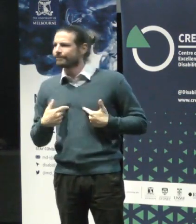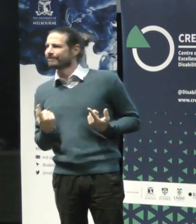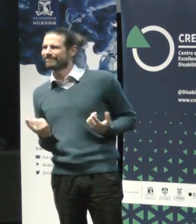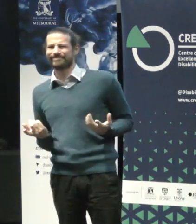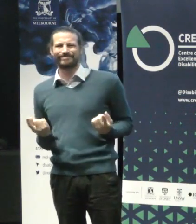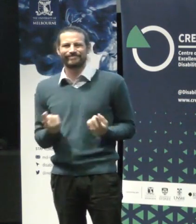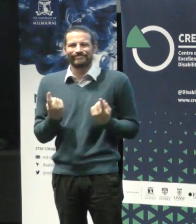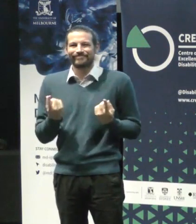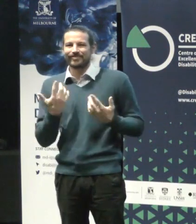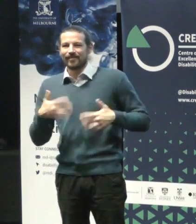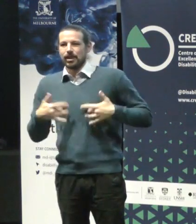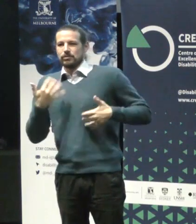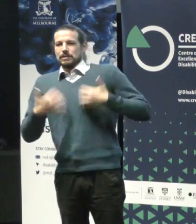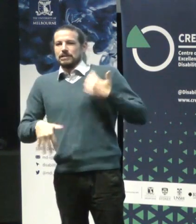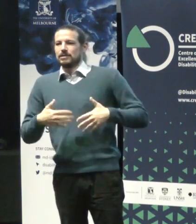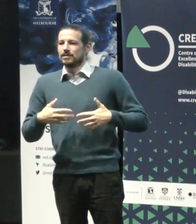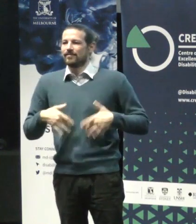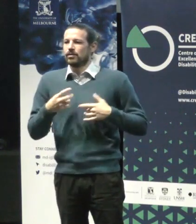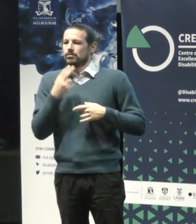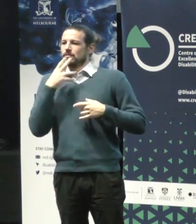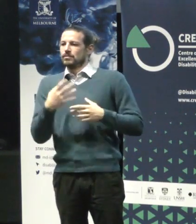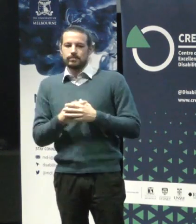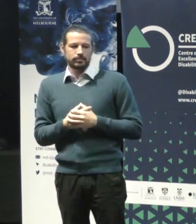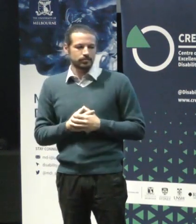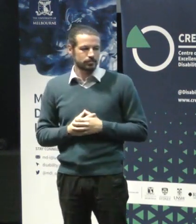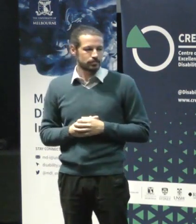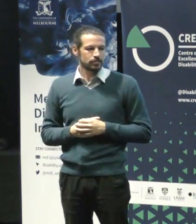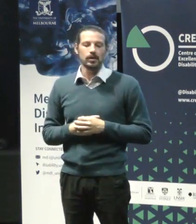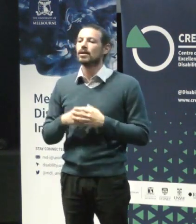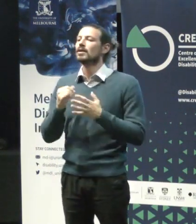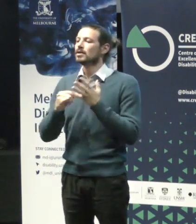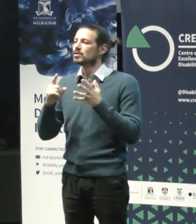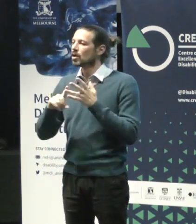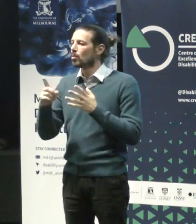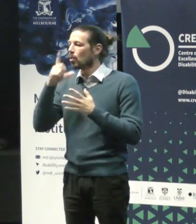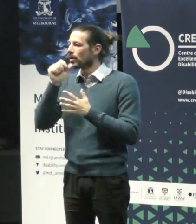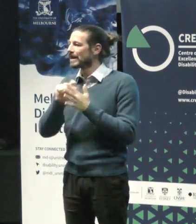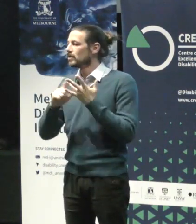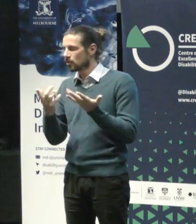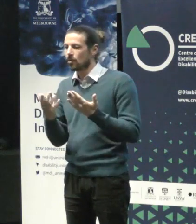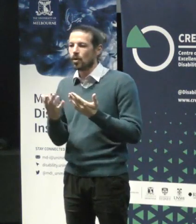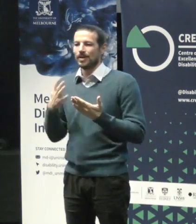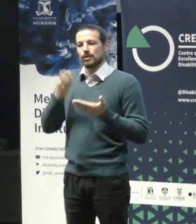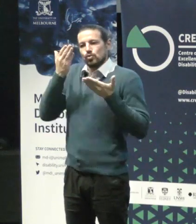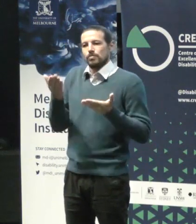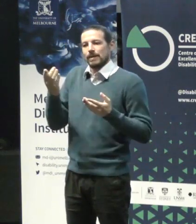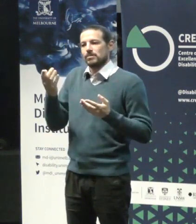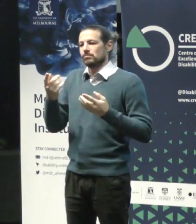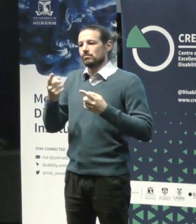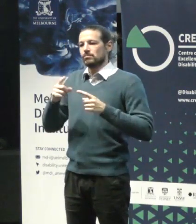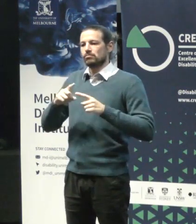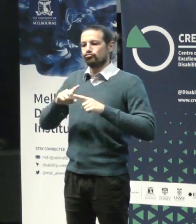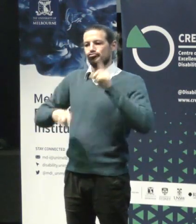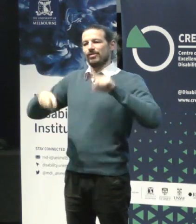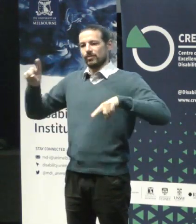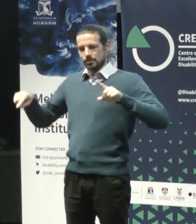can be very traumatic. So what can we do? I'm winding up now. Well, obviously respect difference. That's a bottom line that we should do this and understand